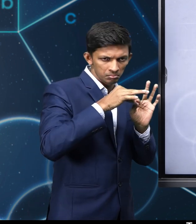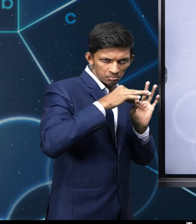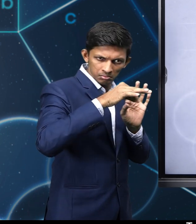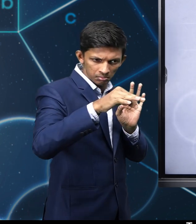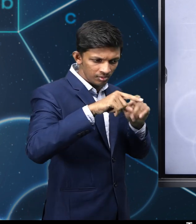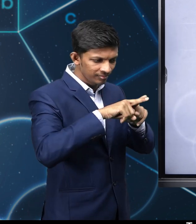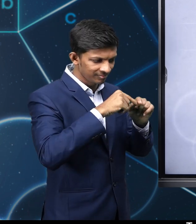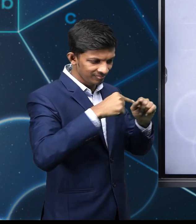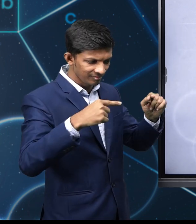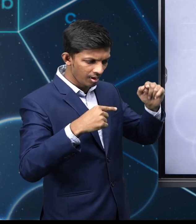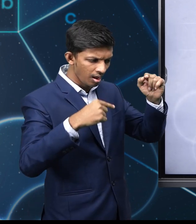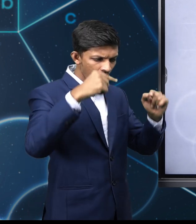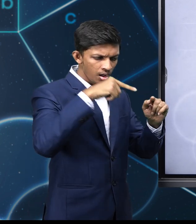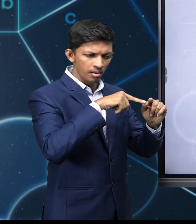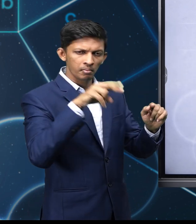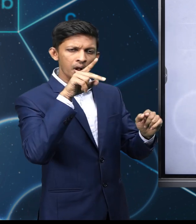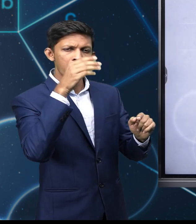concept of direct and inverse proportion.